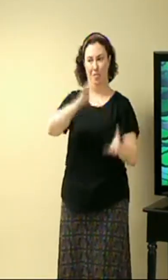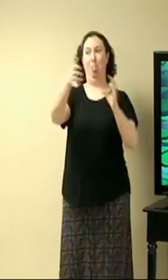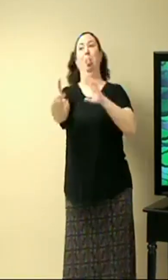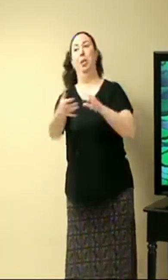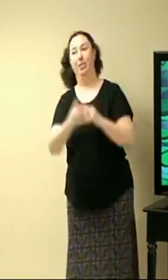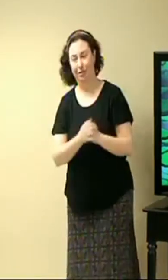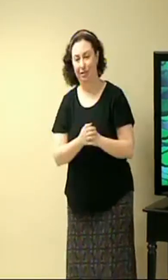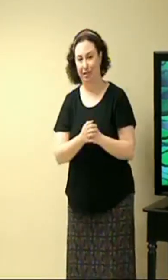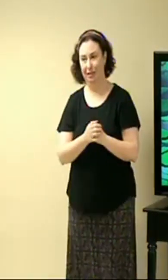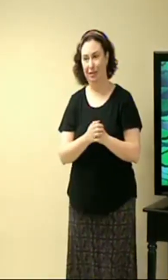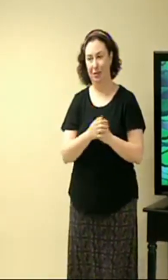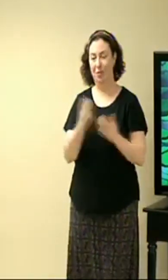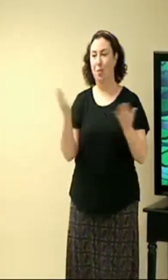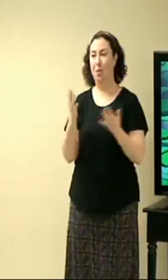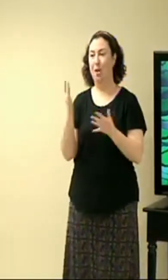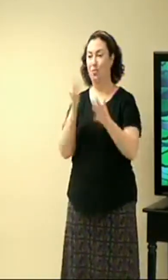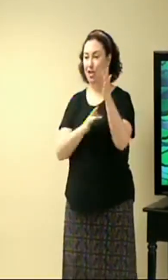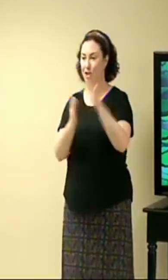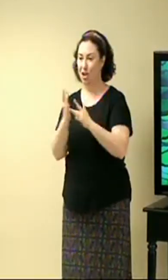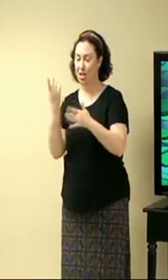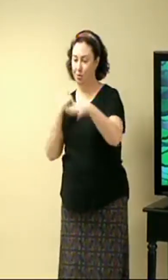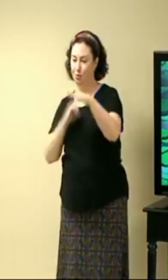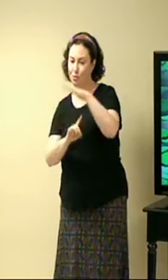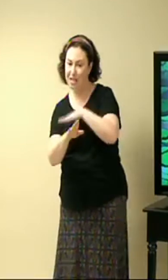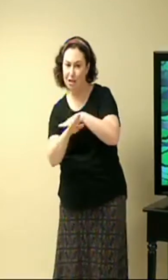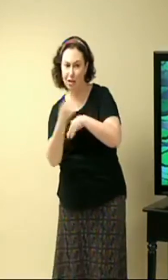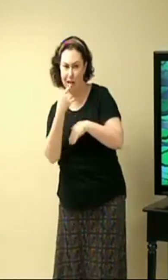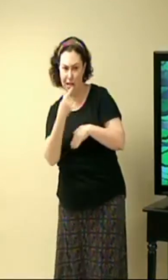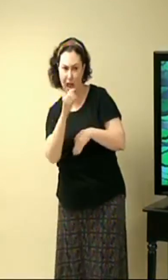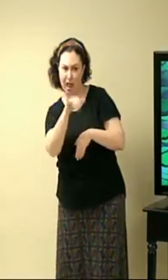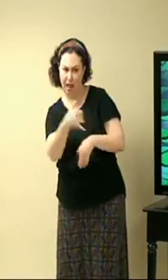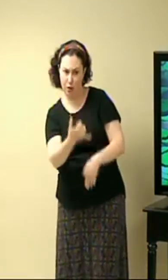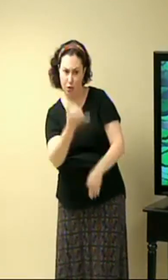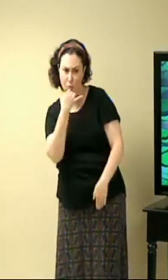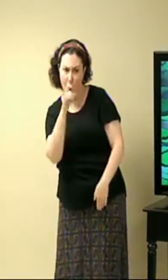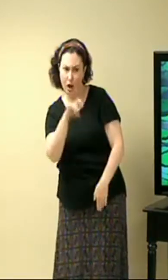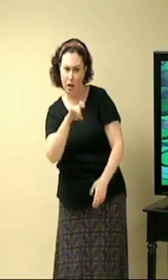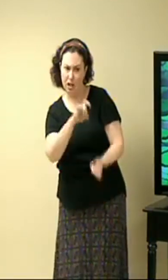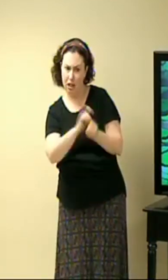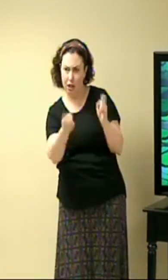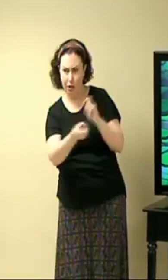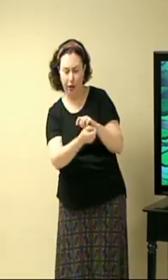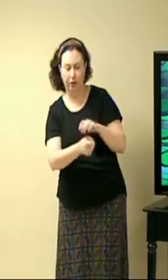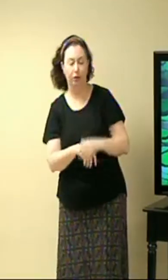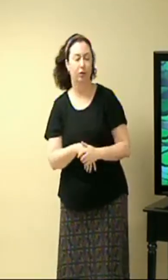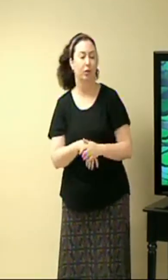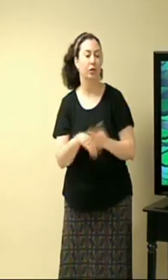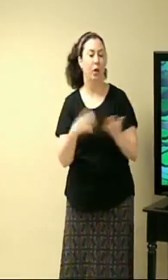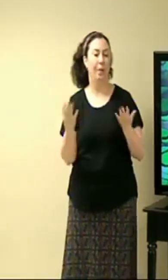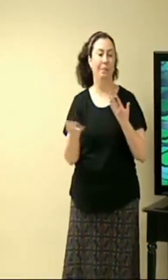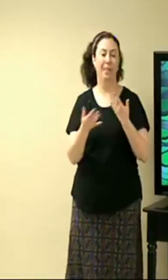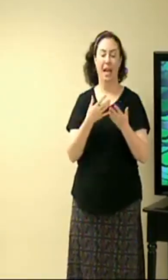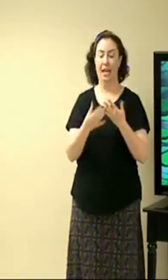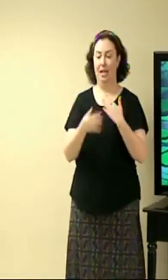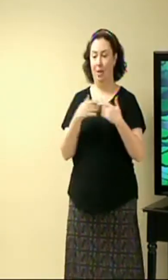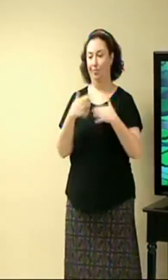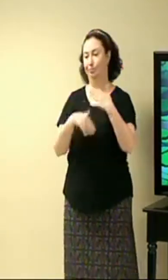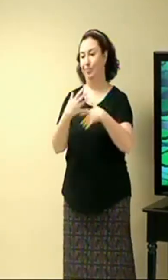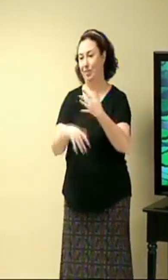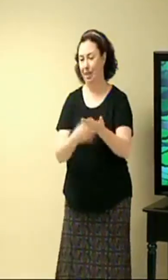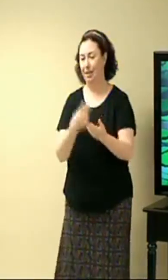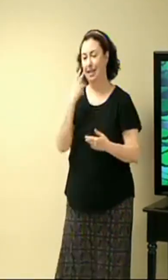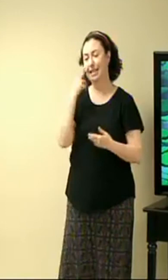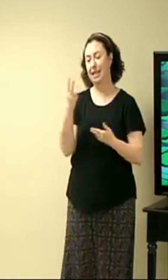to the temple. He overthrows these tables of people trying to sell stuff and get rich off of those worshiping God. Let's see the